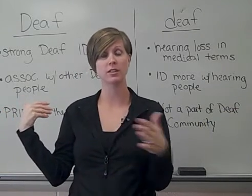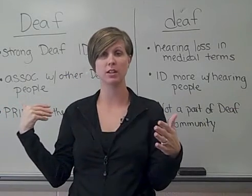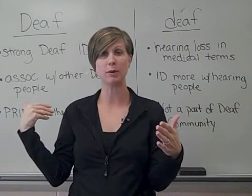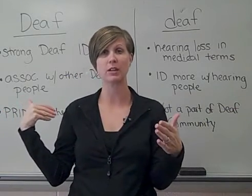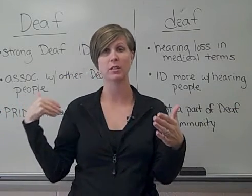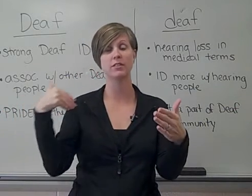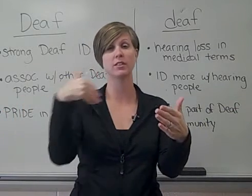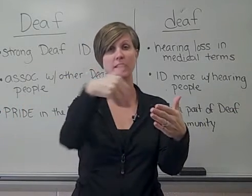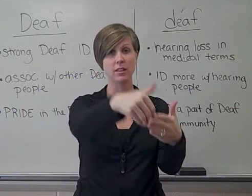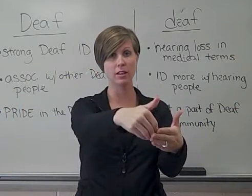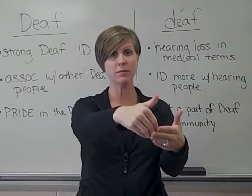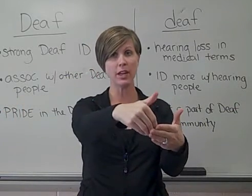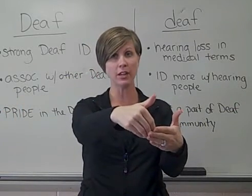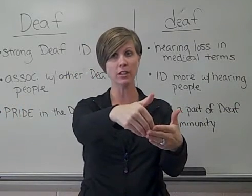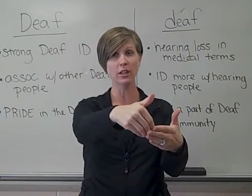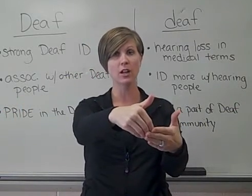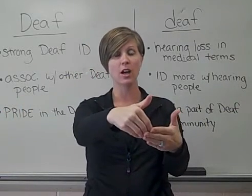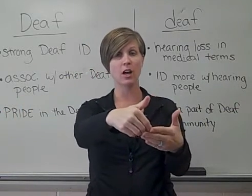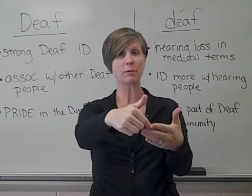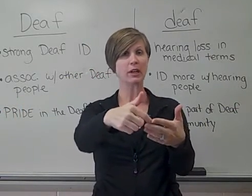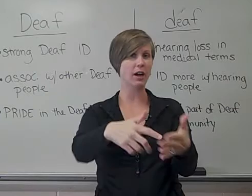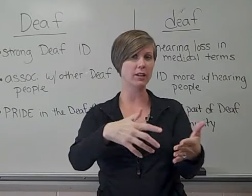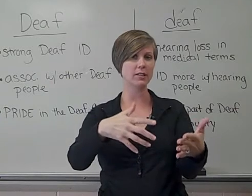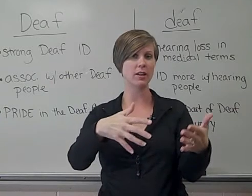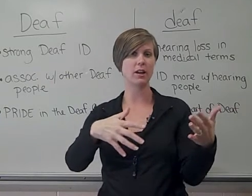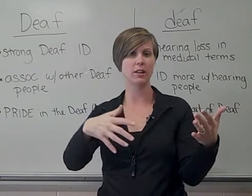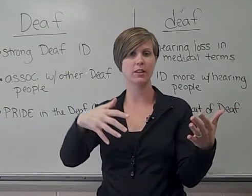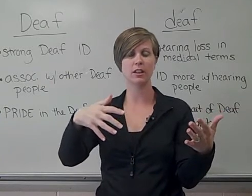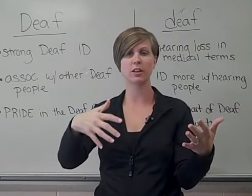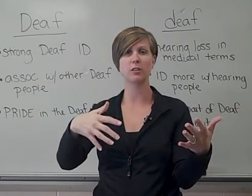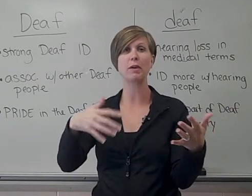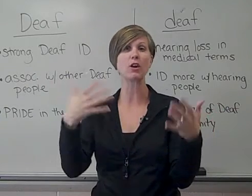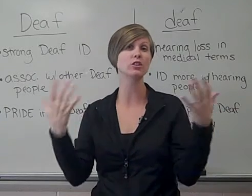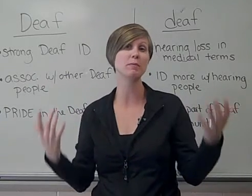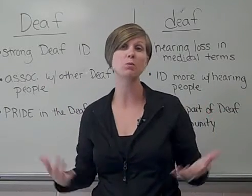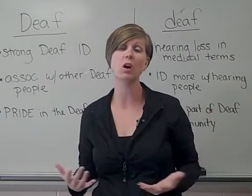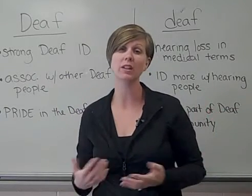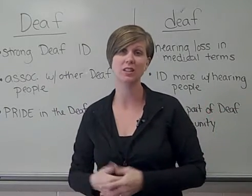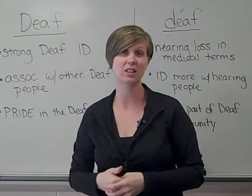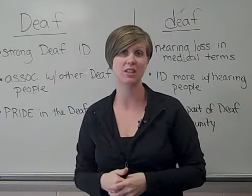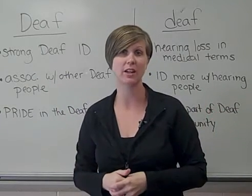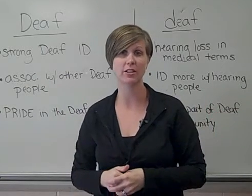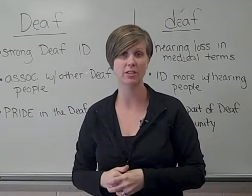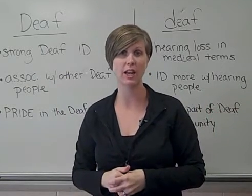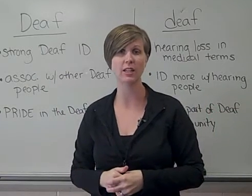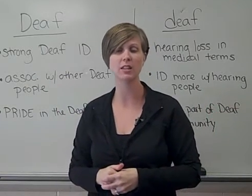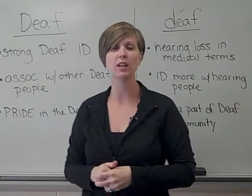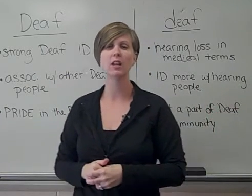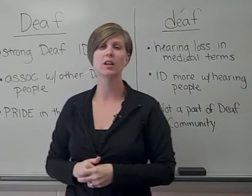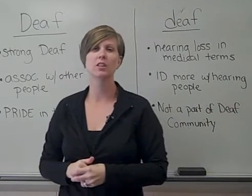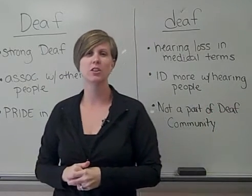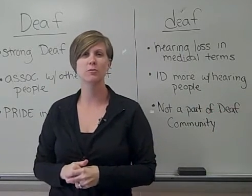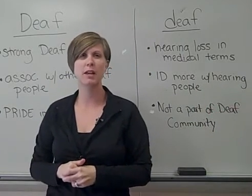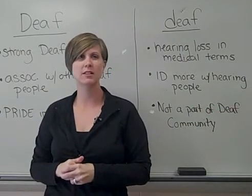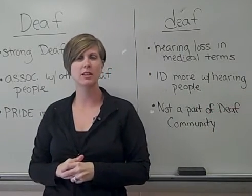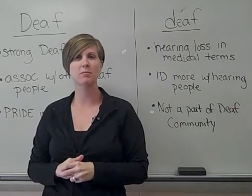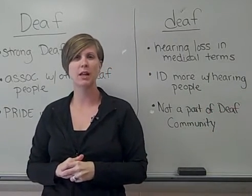because their parents have sent them there, because there may only be one in the entire state. So it may seem